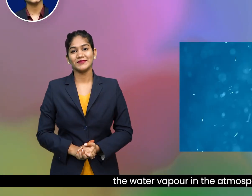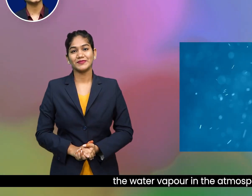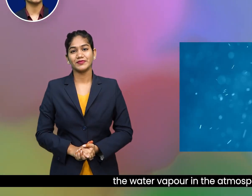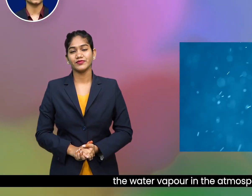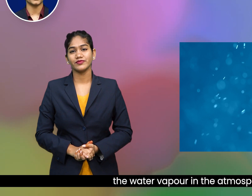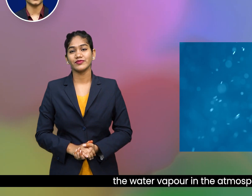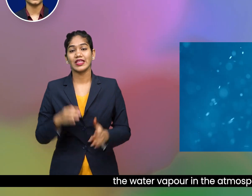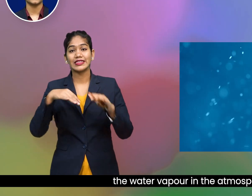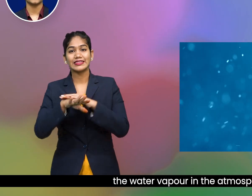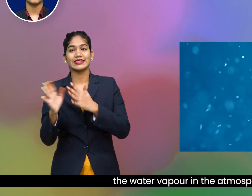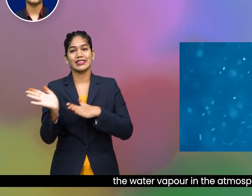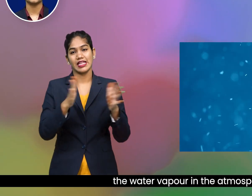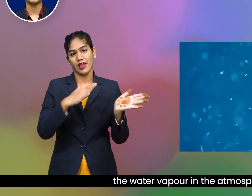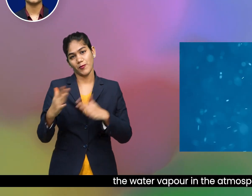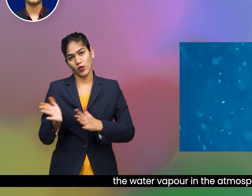in the atmosphere.